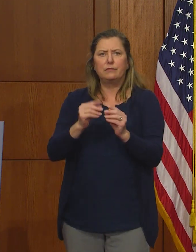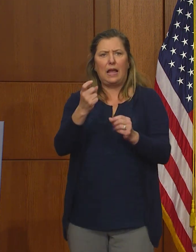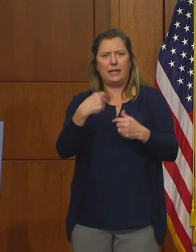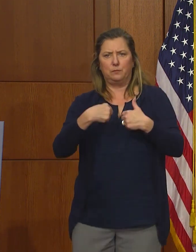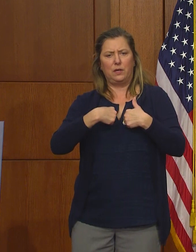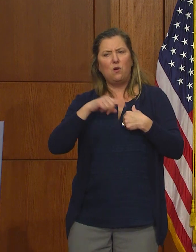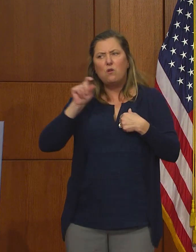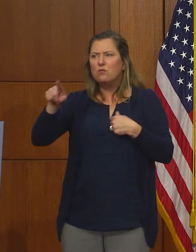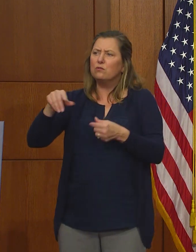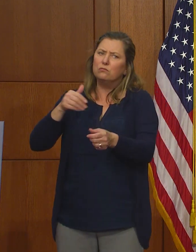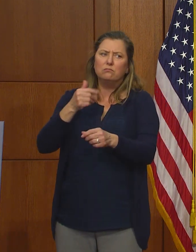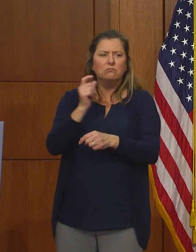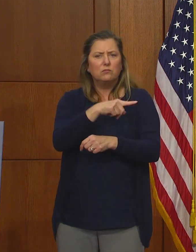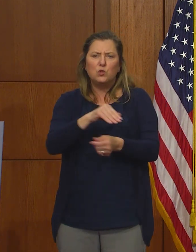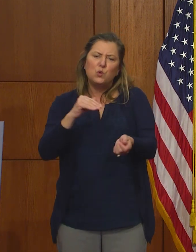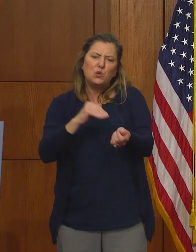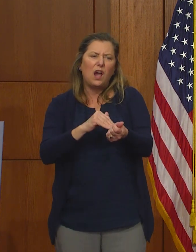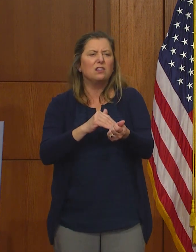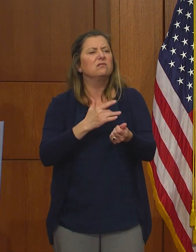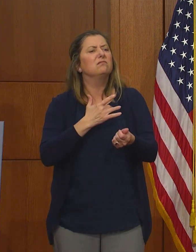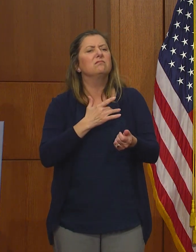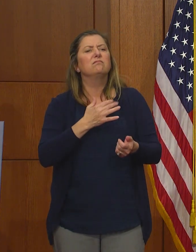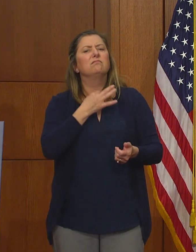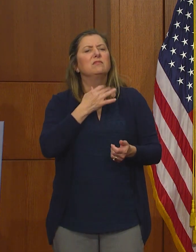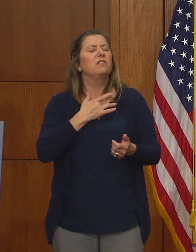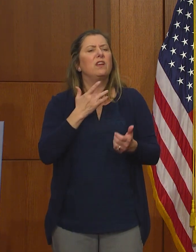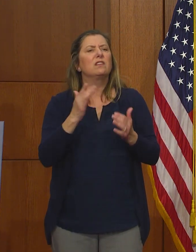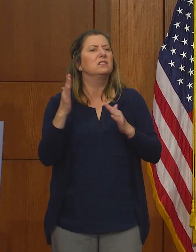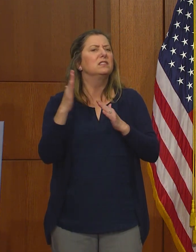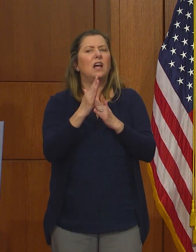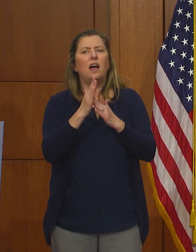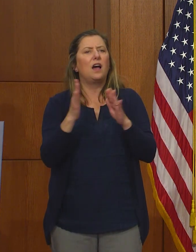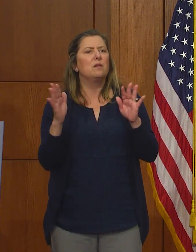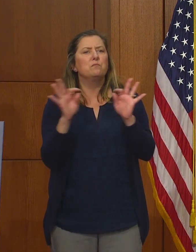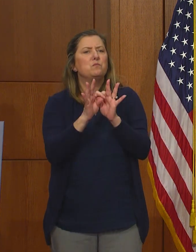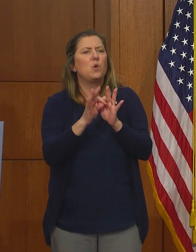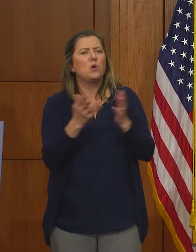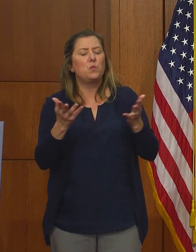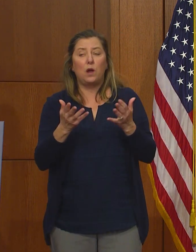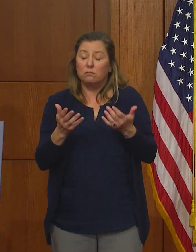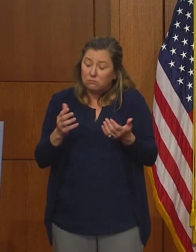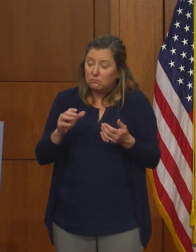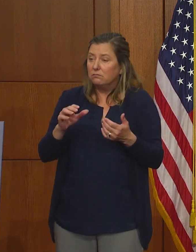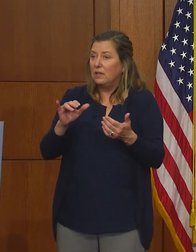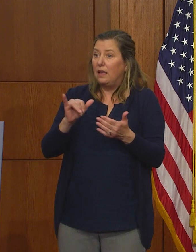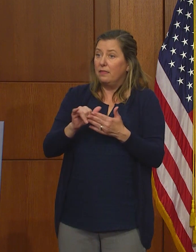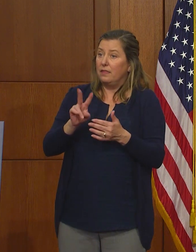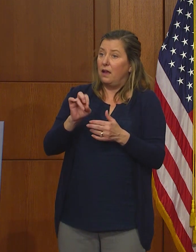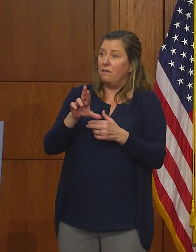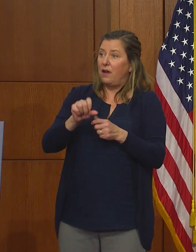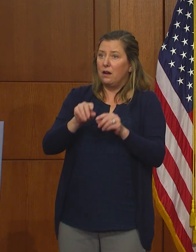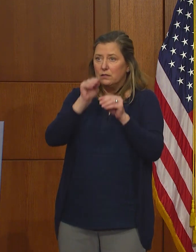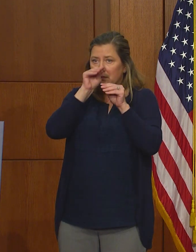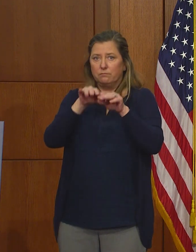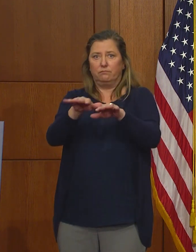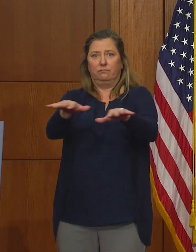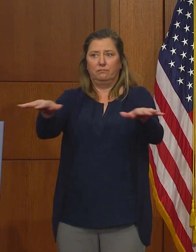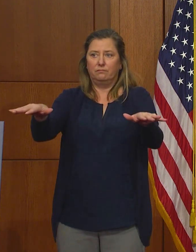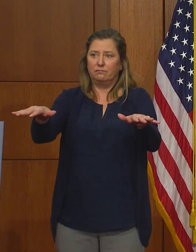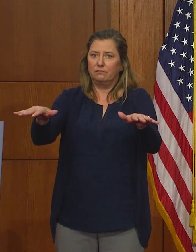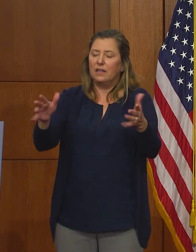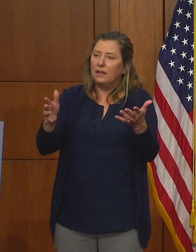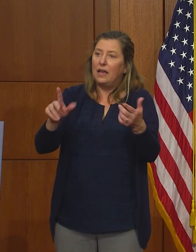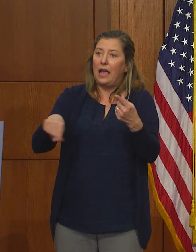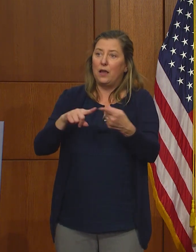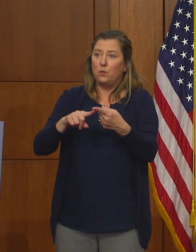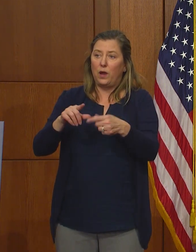I think was the most important thing? And this is an aerosolized virus. That's the way it's transmitted. And really, when it gets